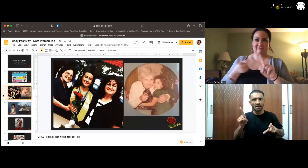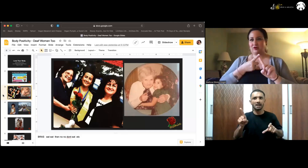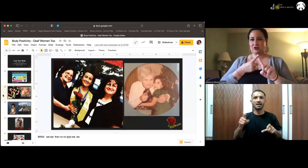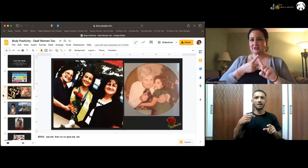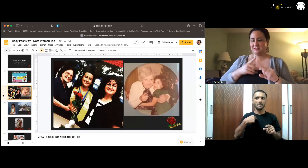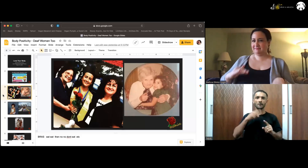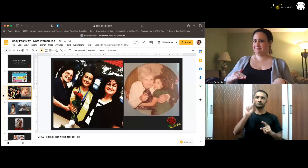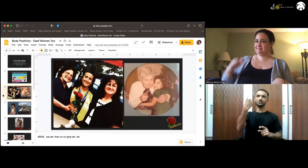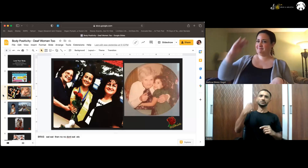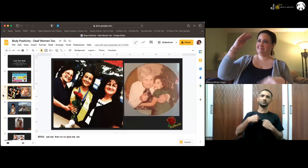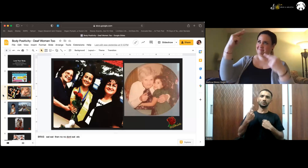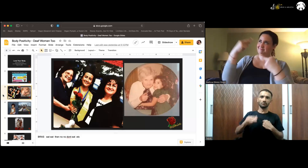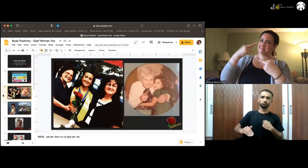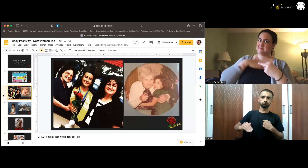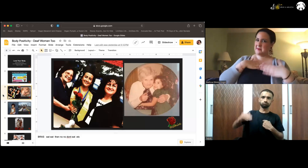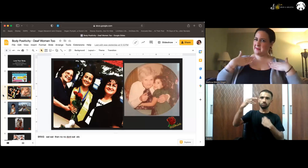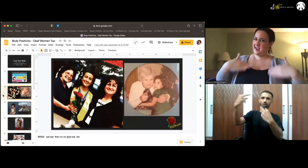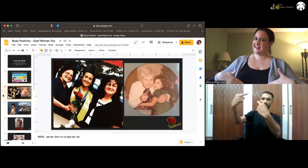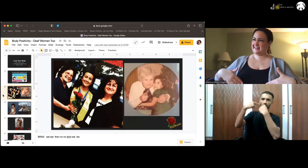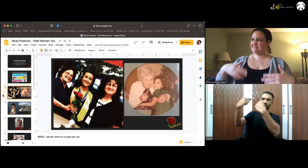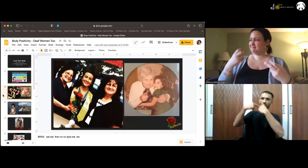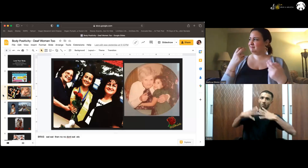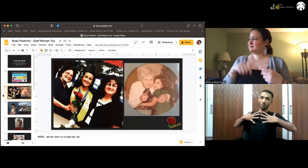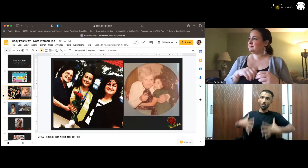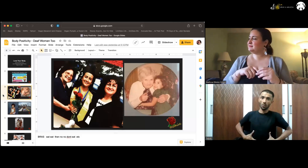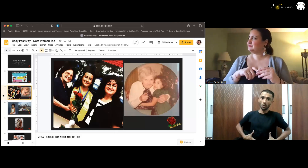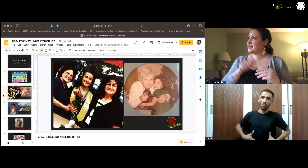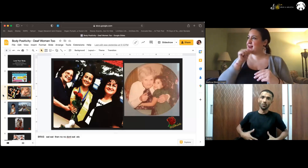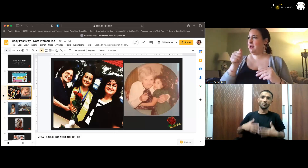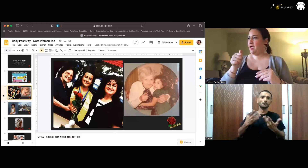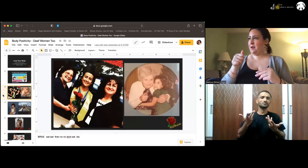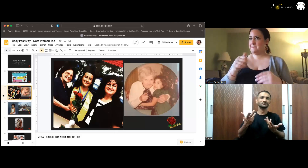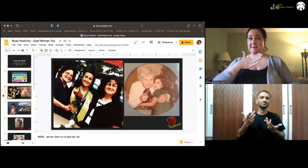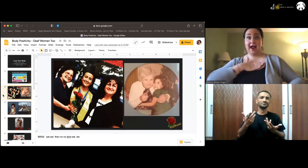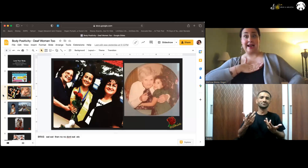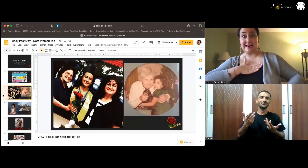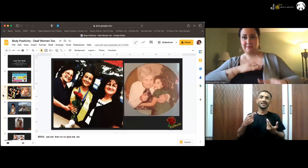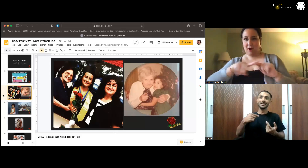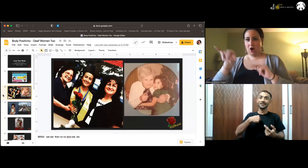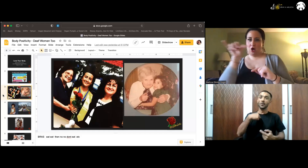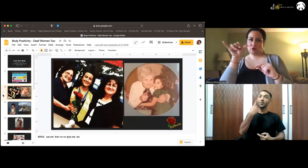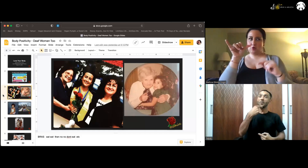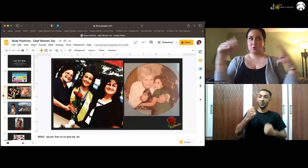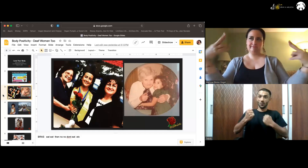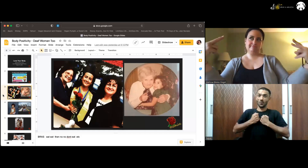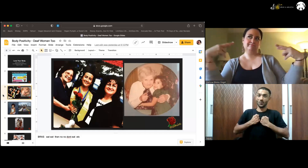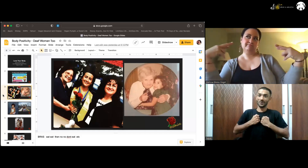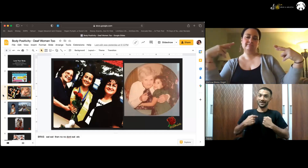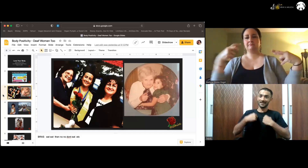dressed appropriately, culturally appropriately. So growing up, she took a lot of interest in how